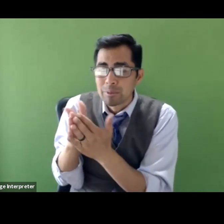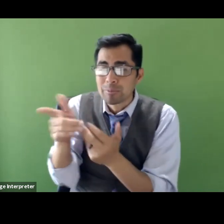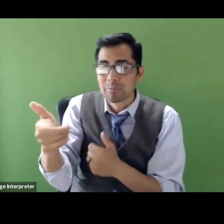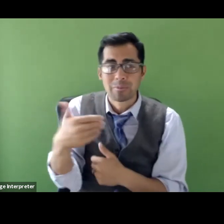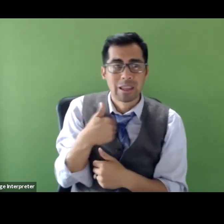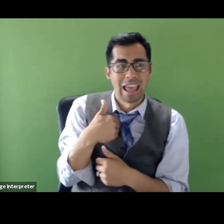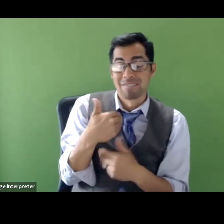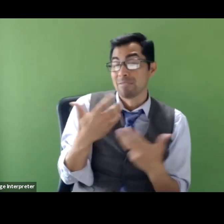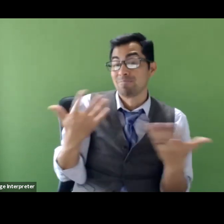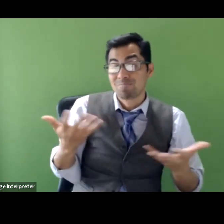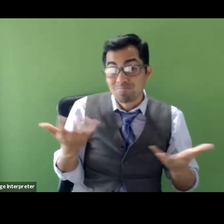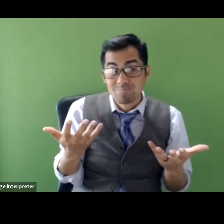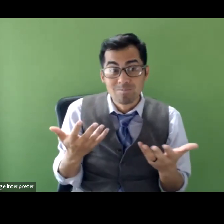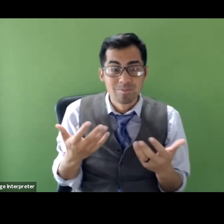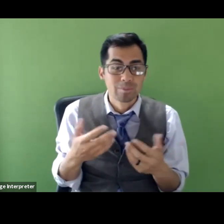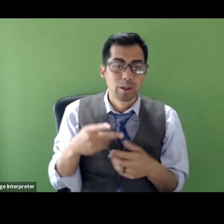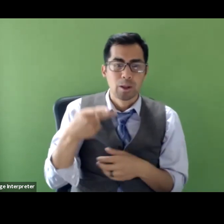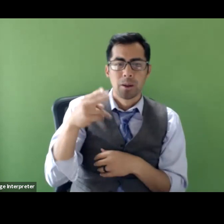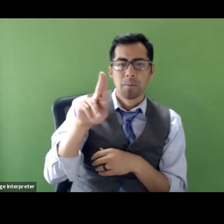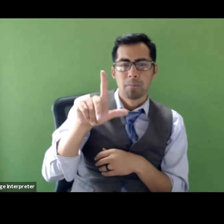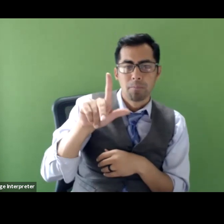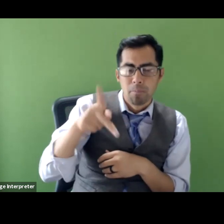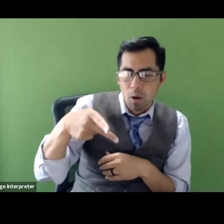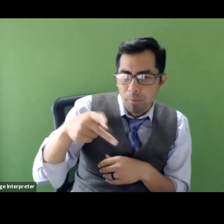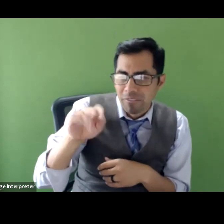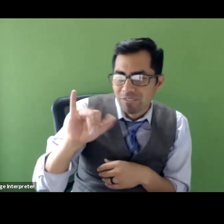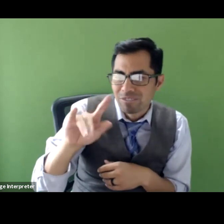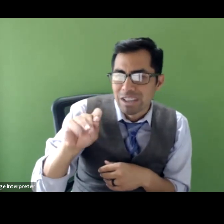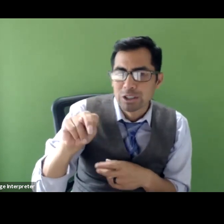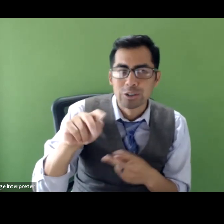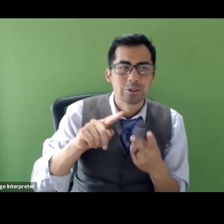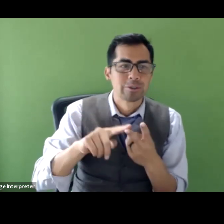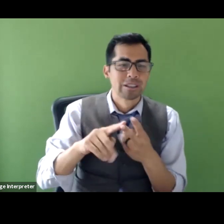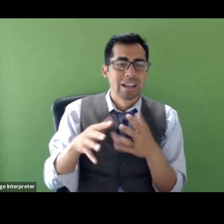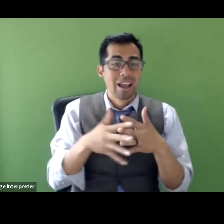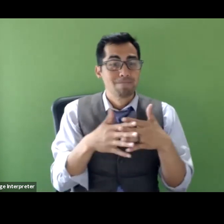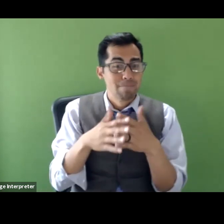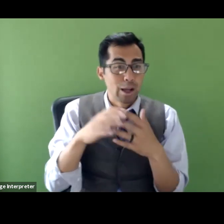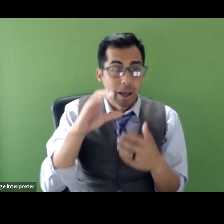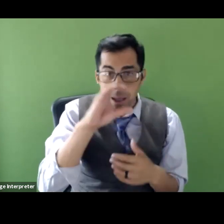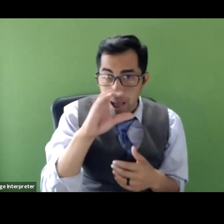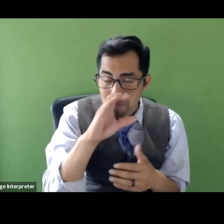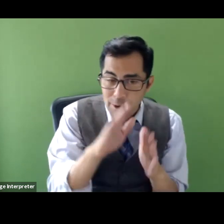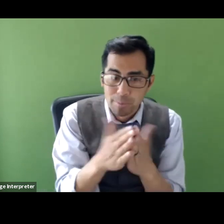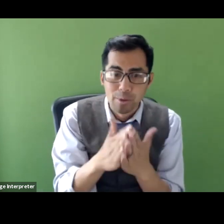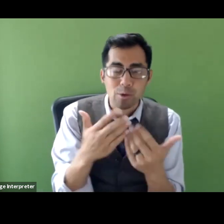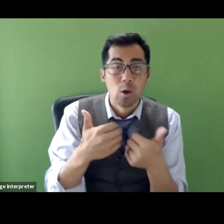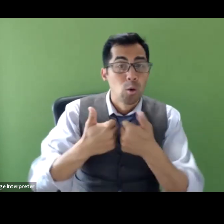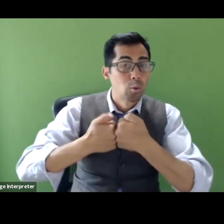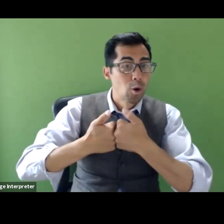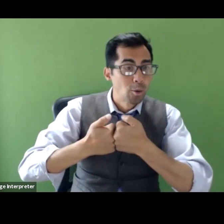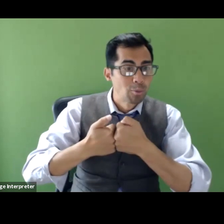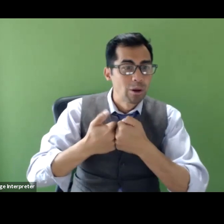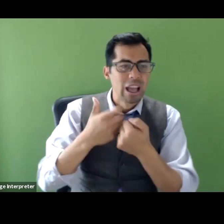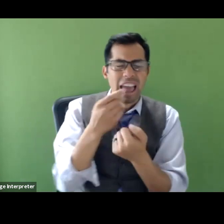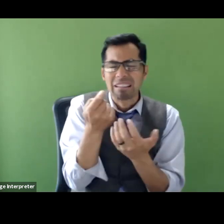finite amount of pulp fiction, film magazines, American comic books, romances, and just